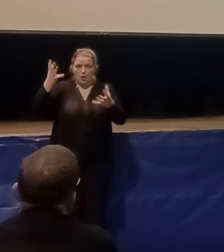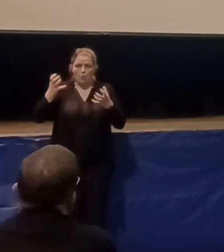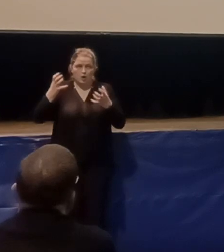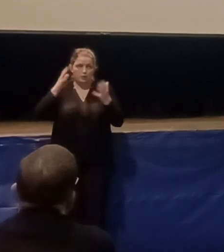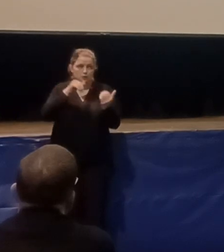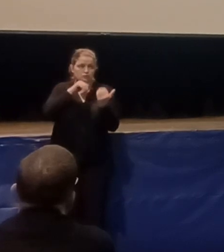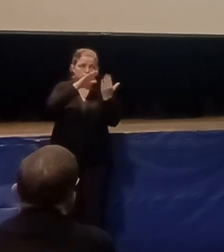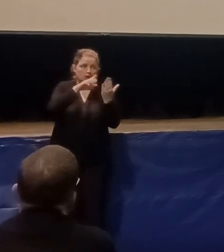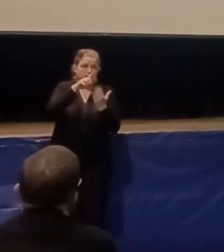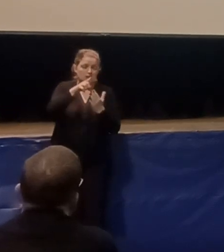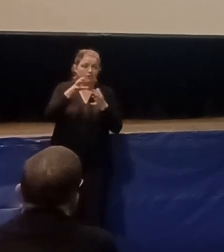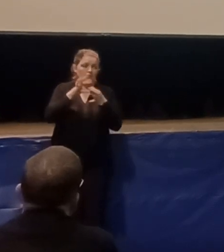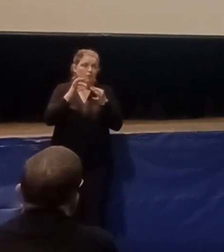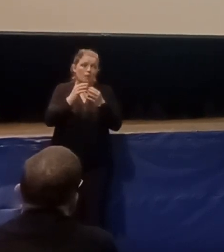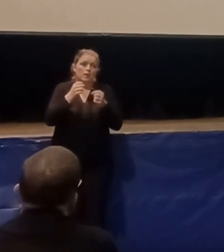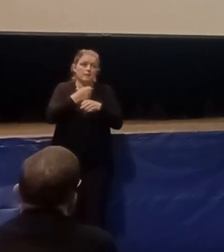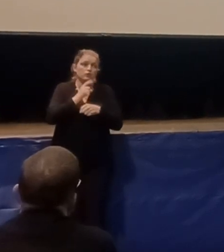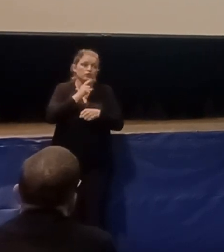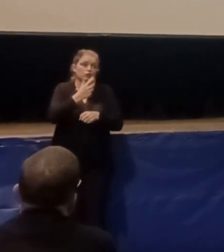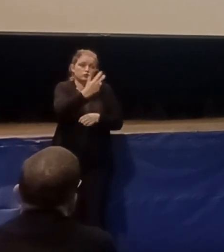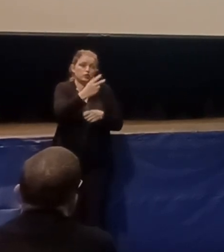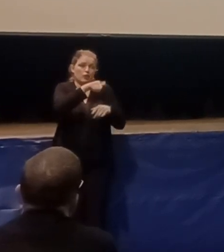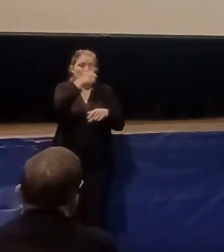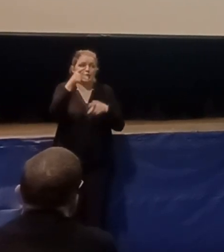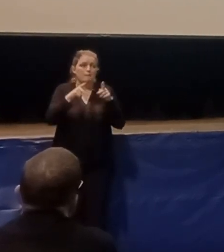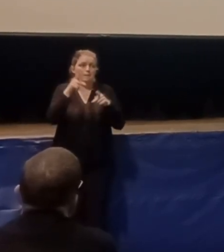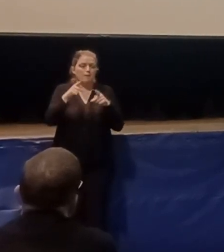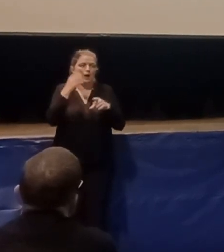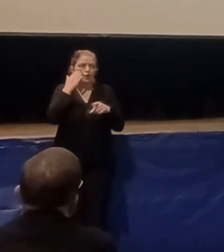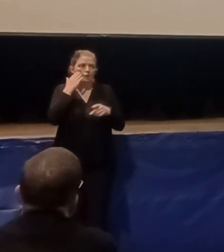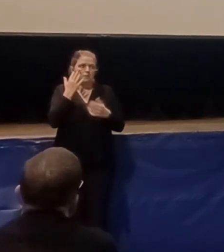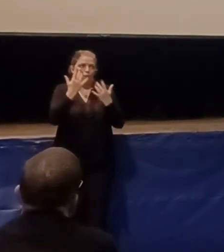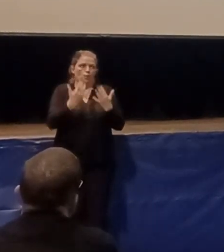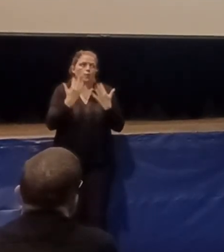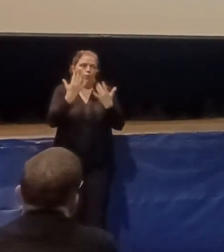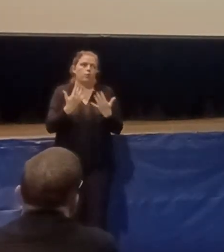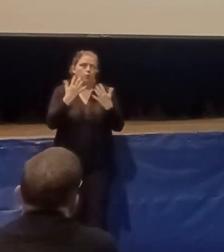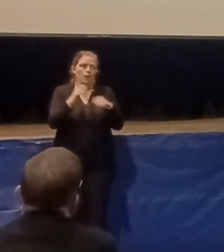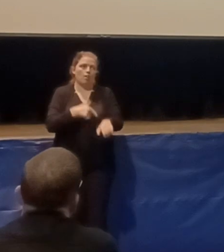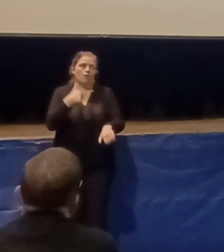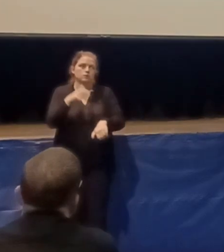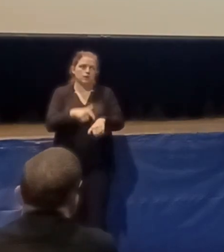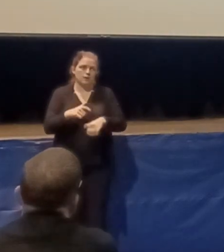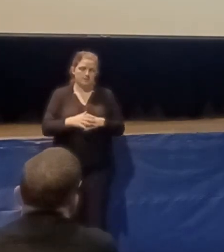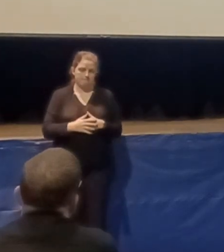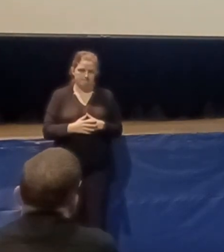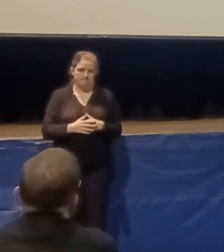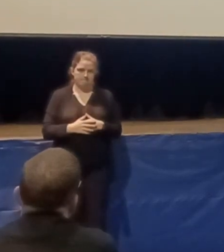make sure those 3 other people are able to speak, because some of them have been waiting quite a long time.